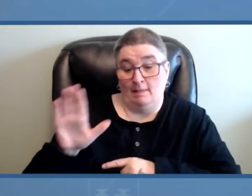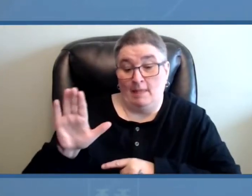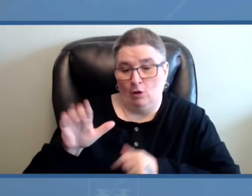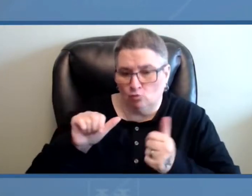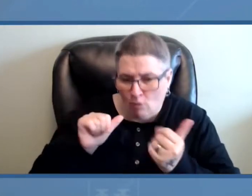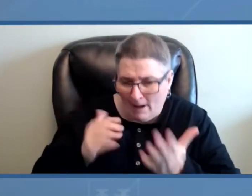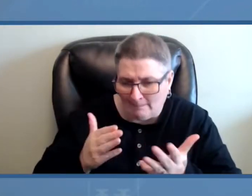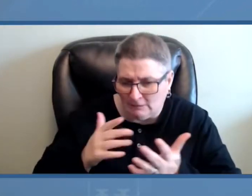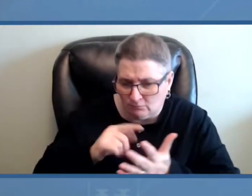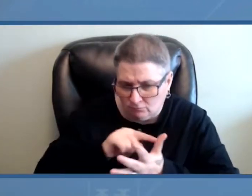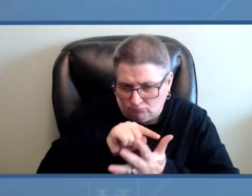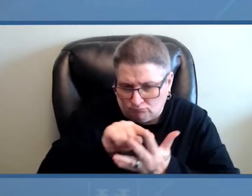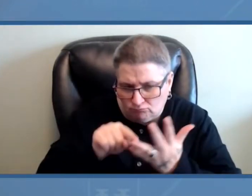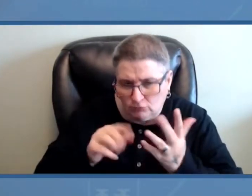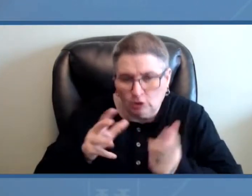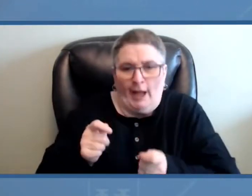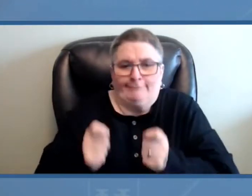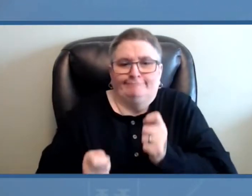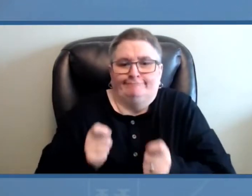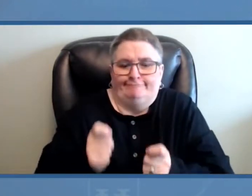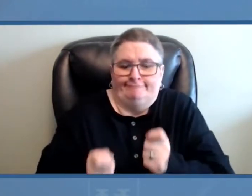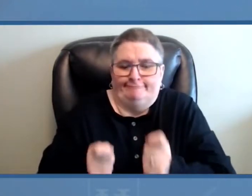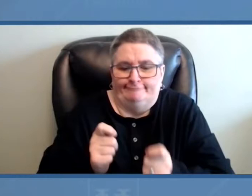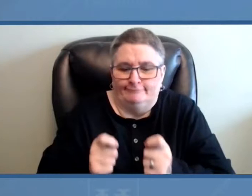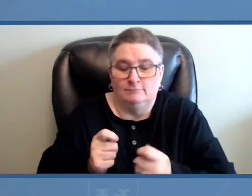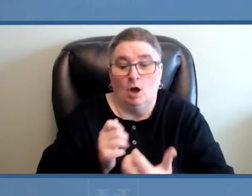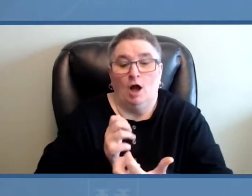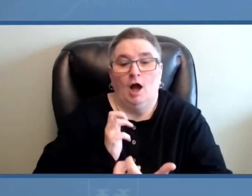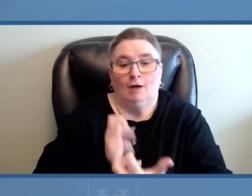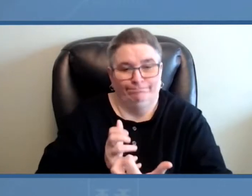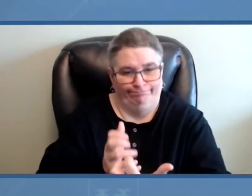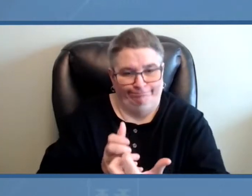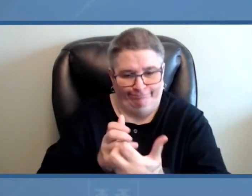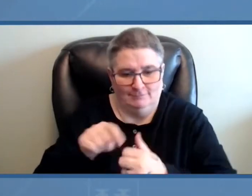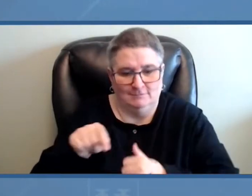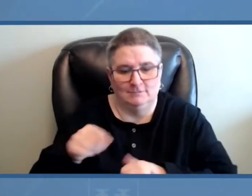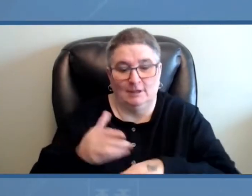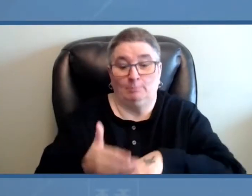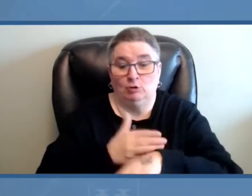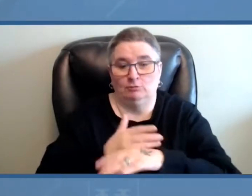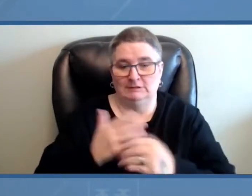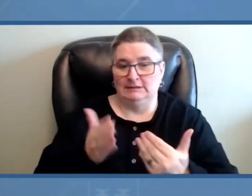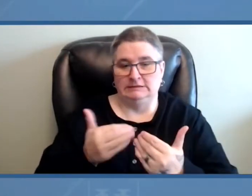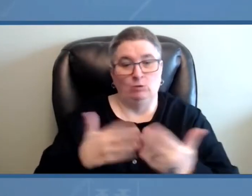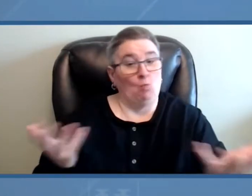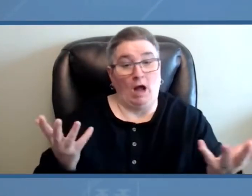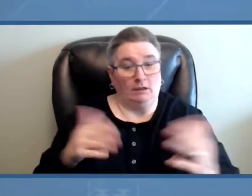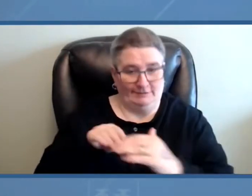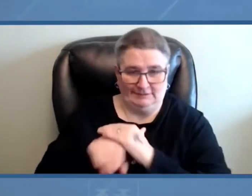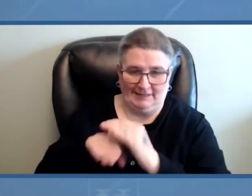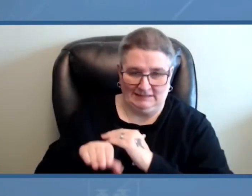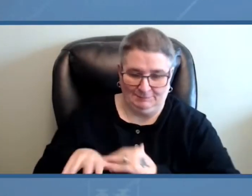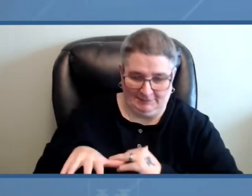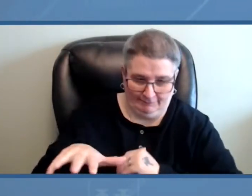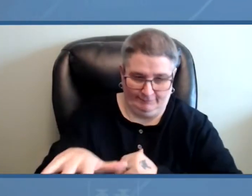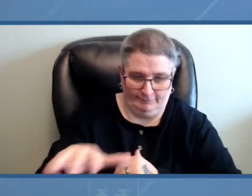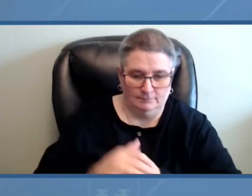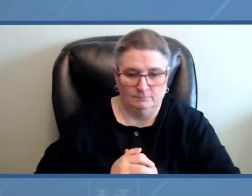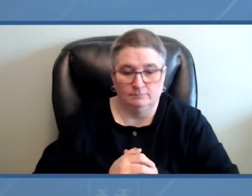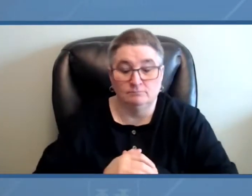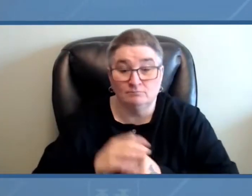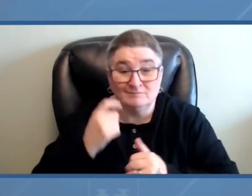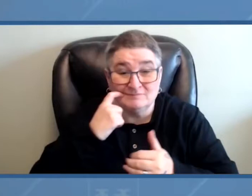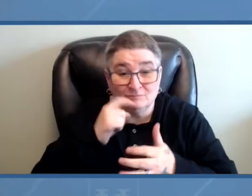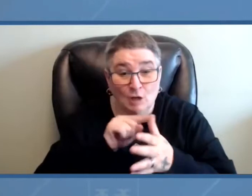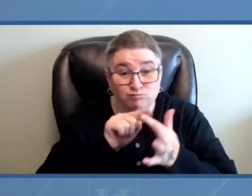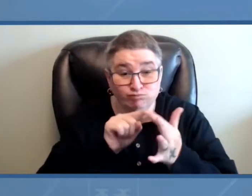made changes to the prototype that further improved accessibility. All of these